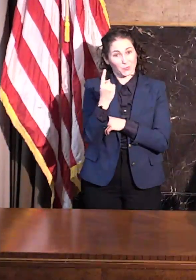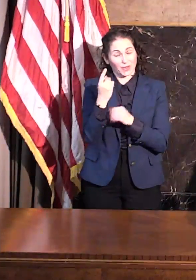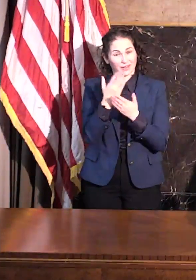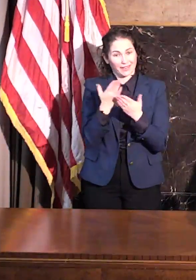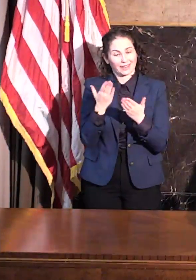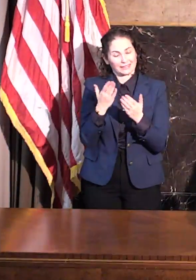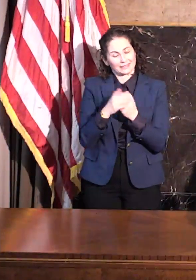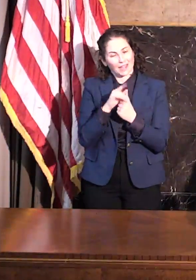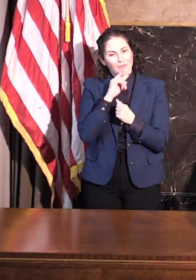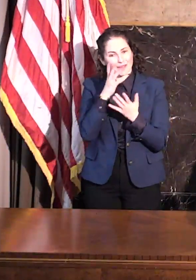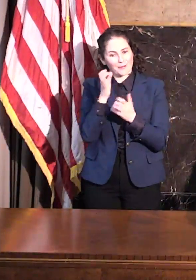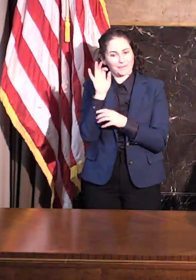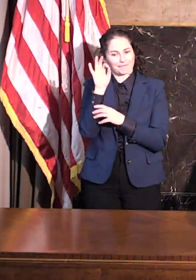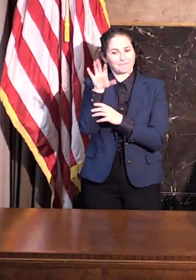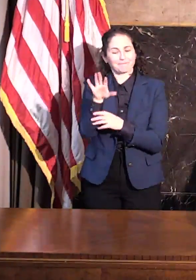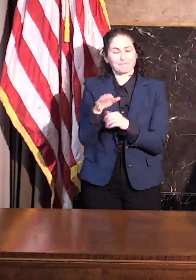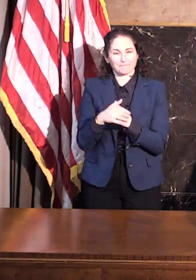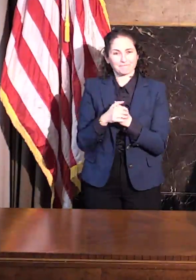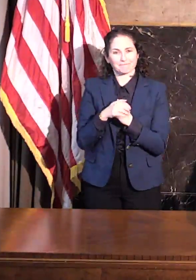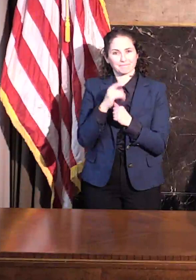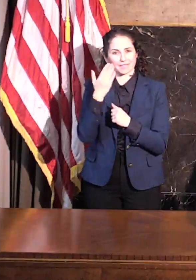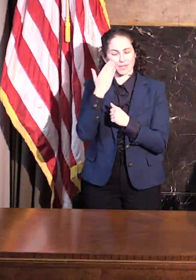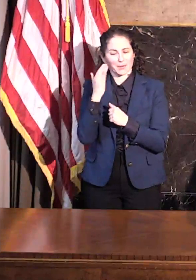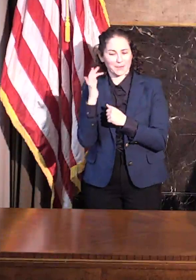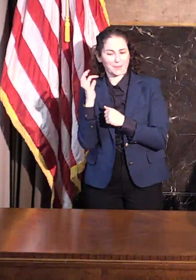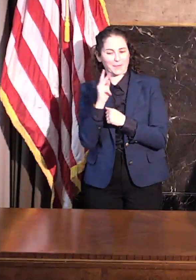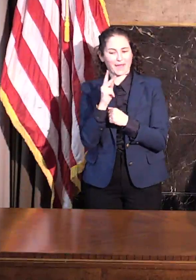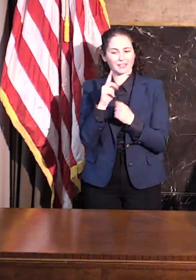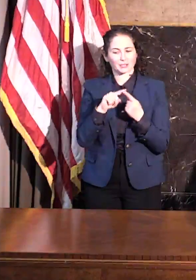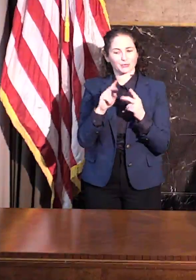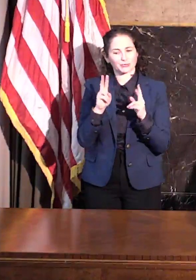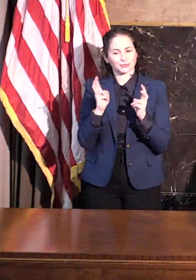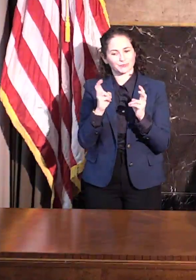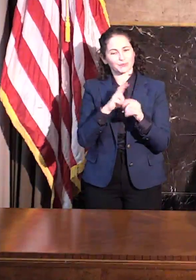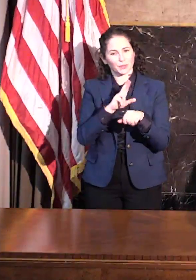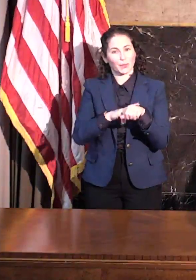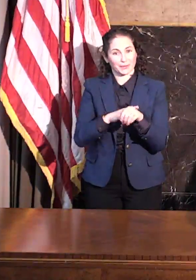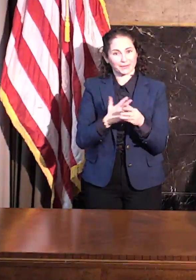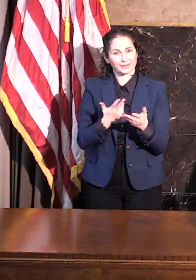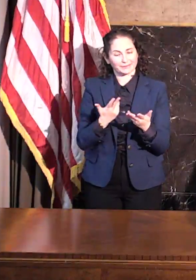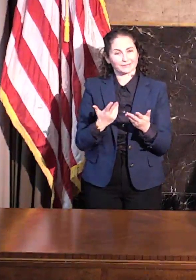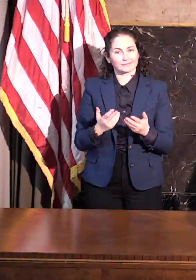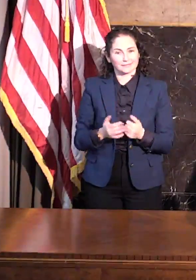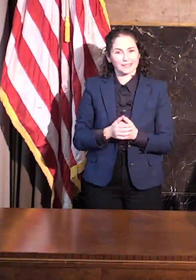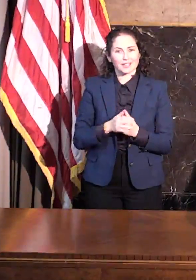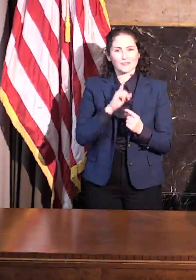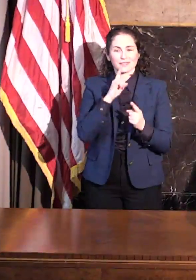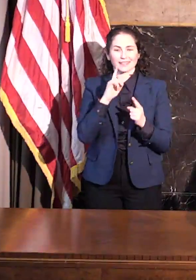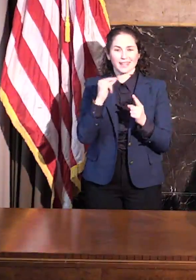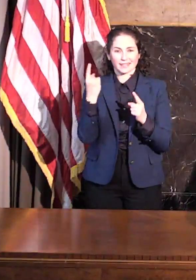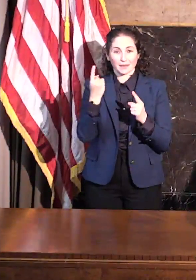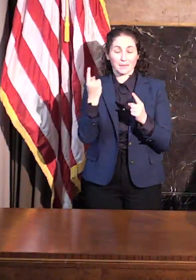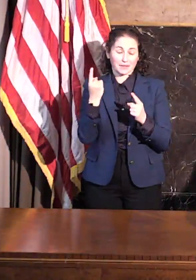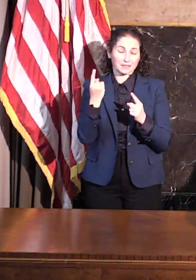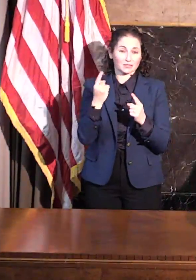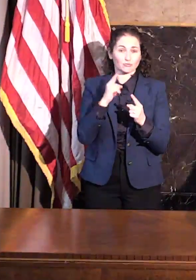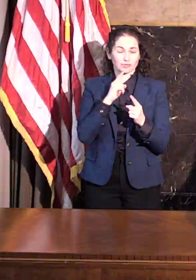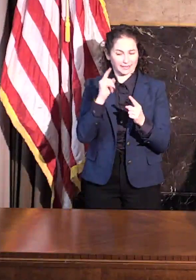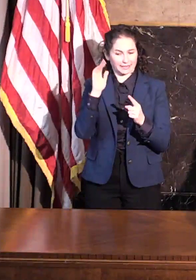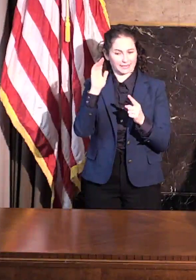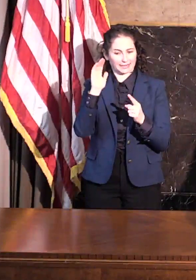year, we can hug, take our mask off, enjoy a meal together, and have a really good visit. And I